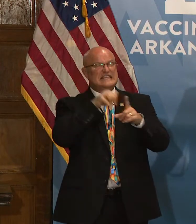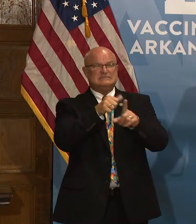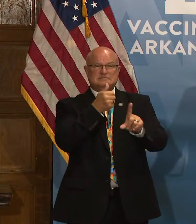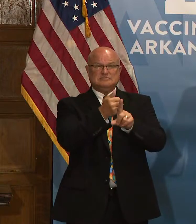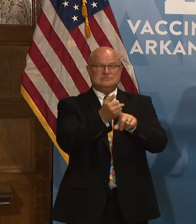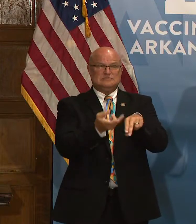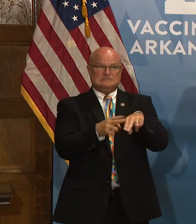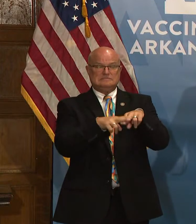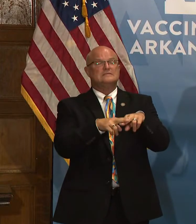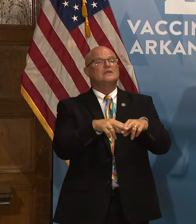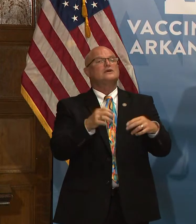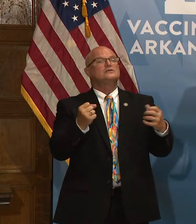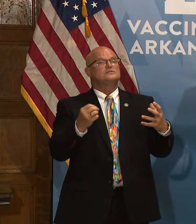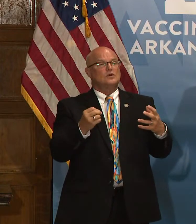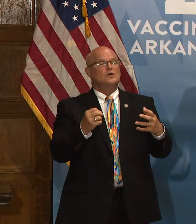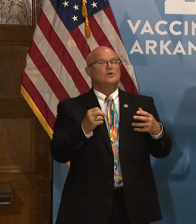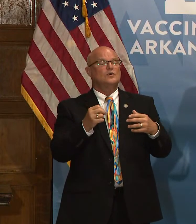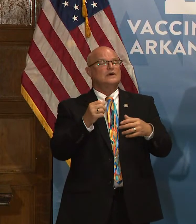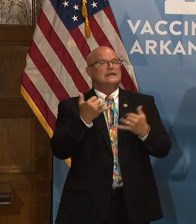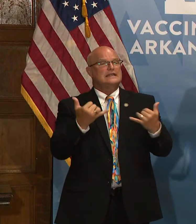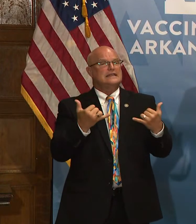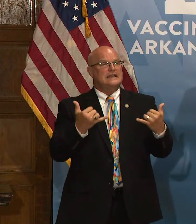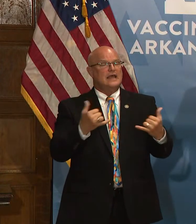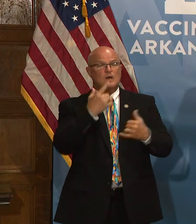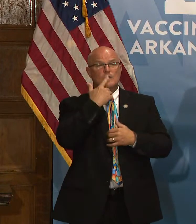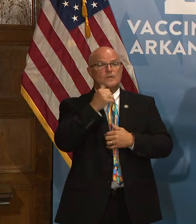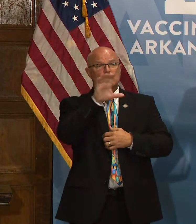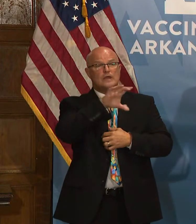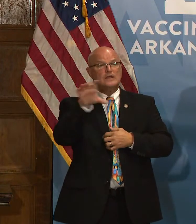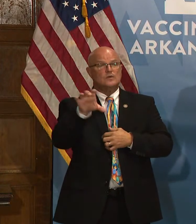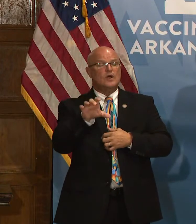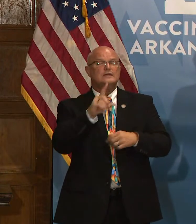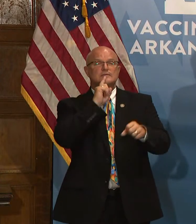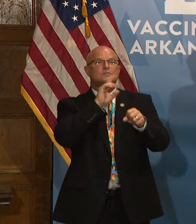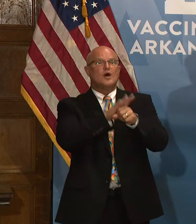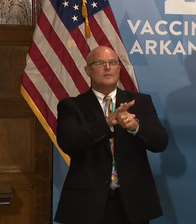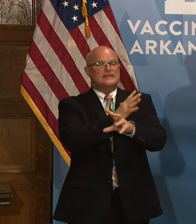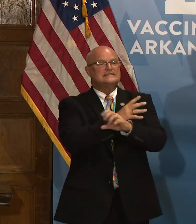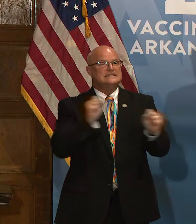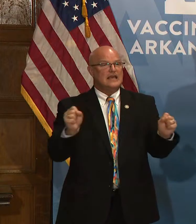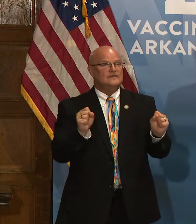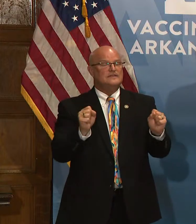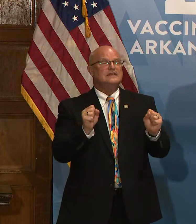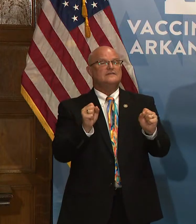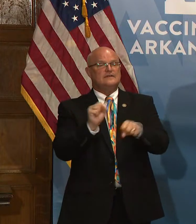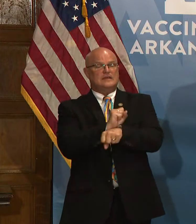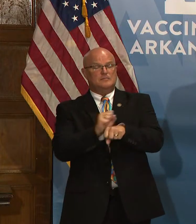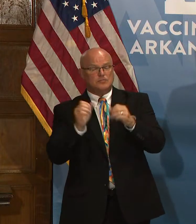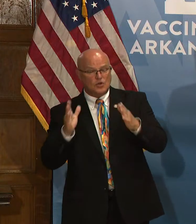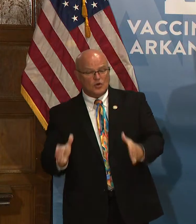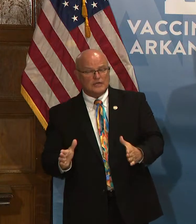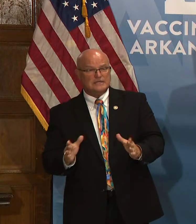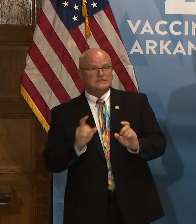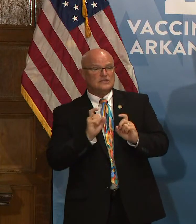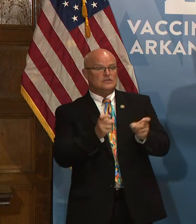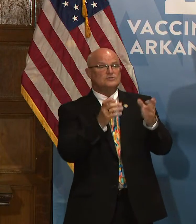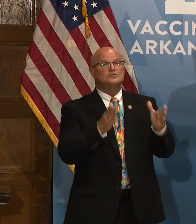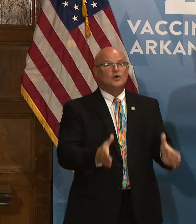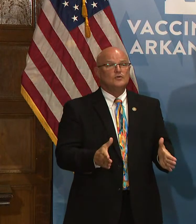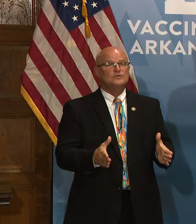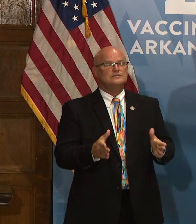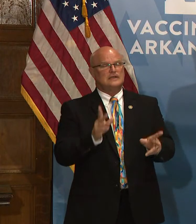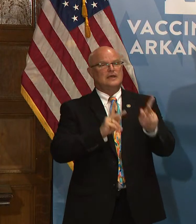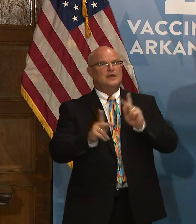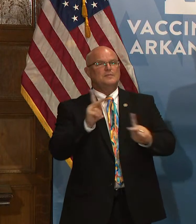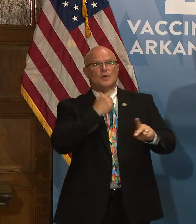has added precautions to ensure the safety of employees, volunteers, and donors. We encourage everybody